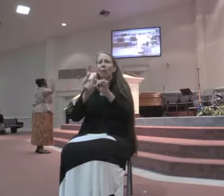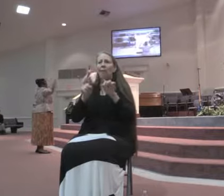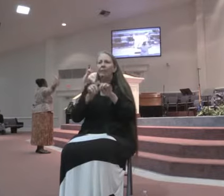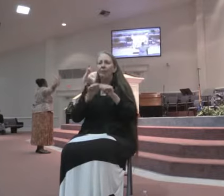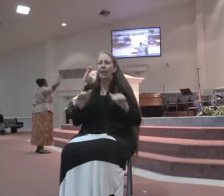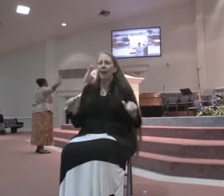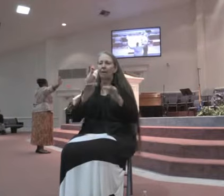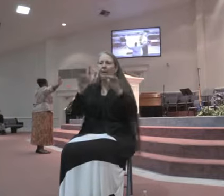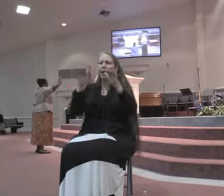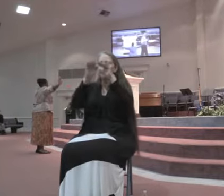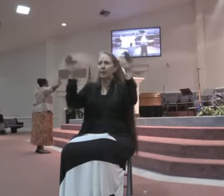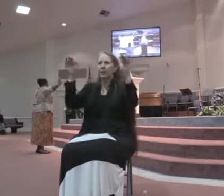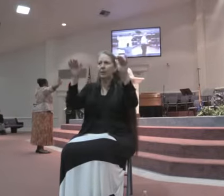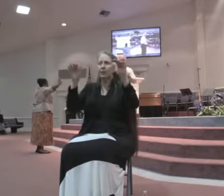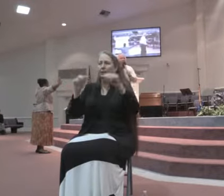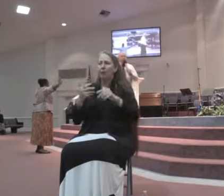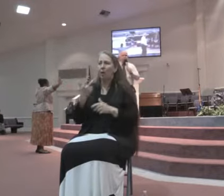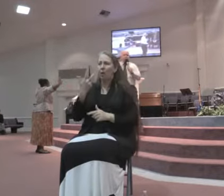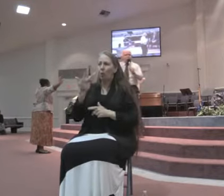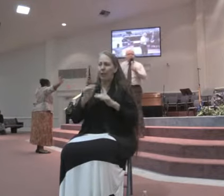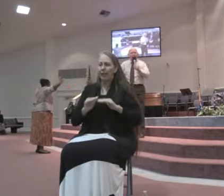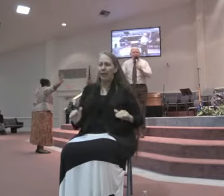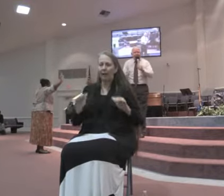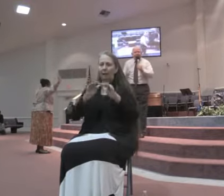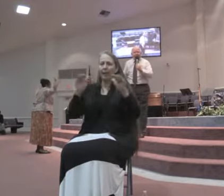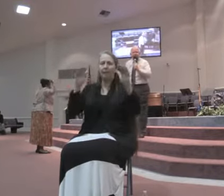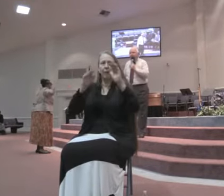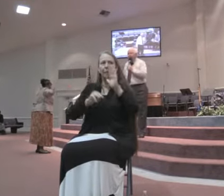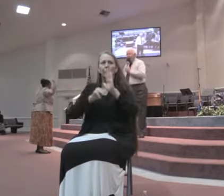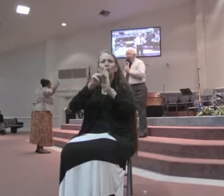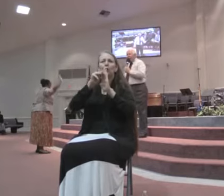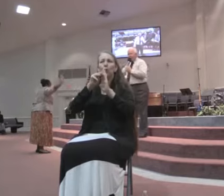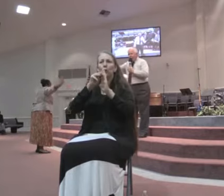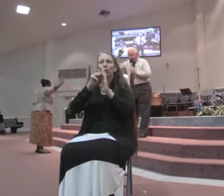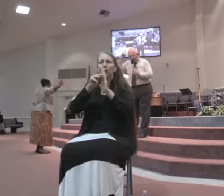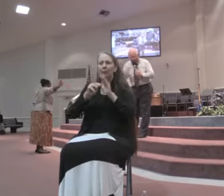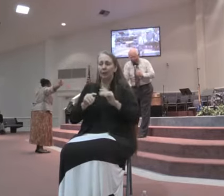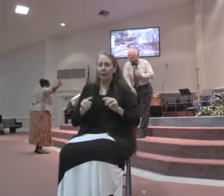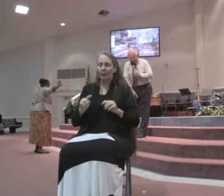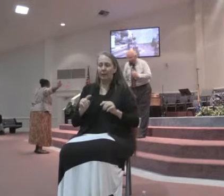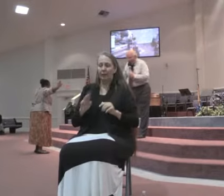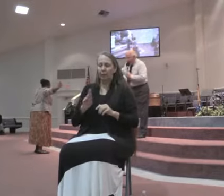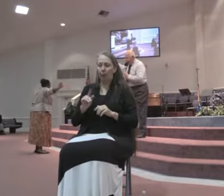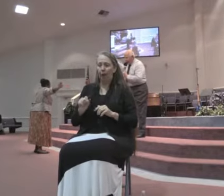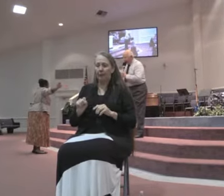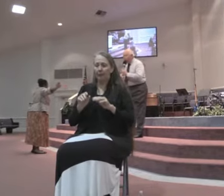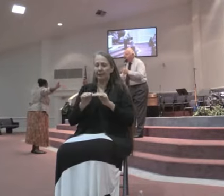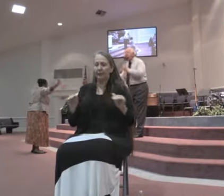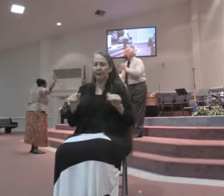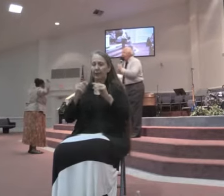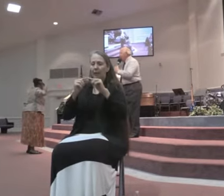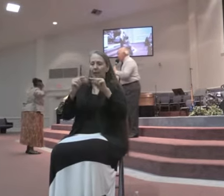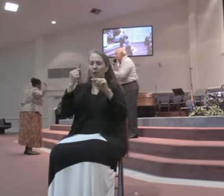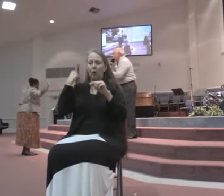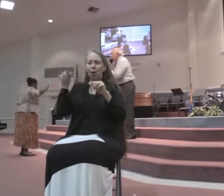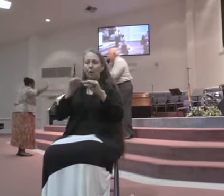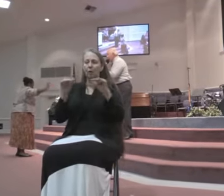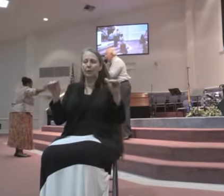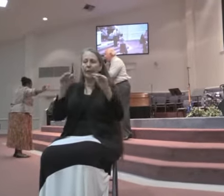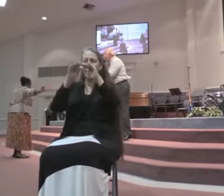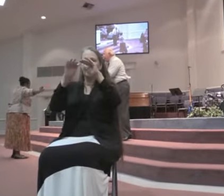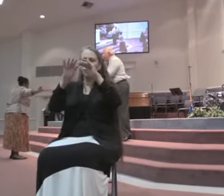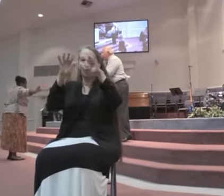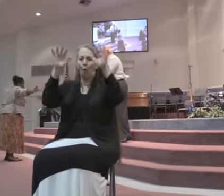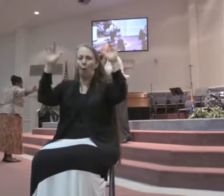levels. Right. And there are at least three levels of your growth process. Right. And that is the brass and the gold and the